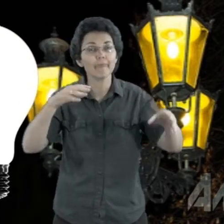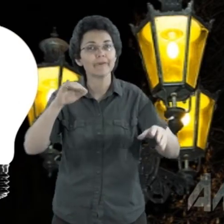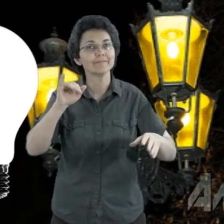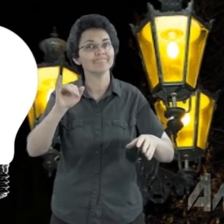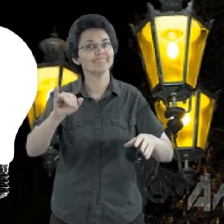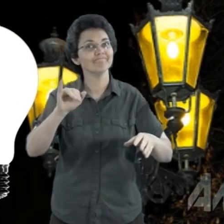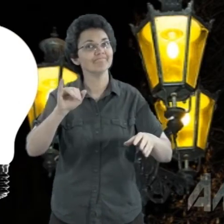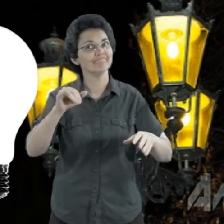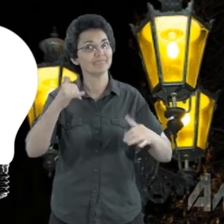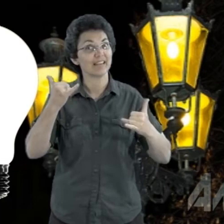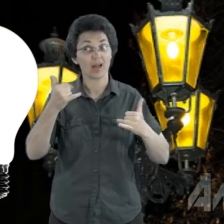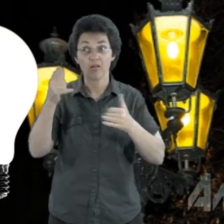take notice.